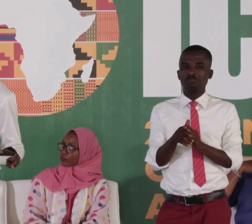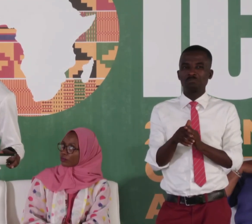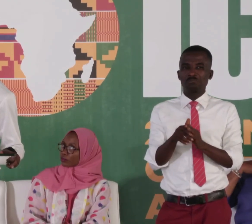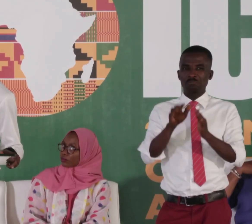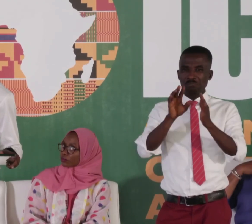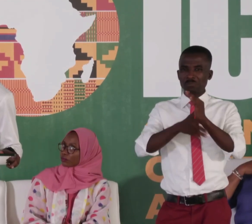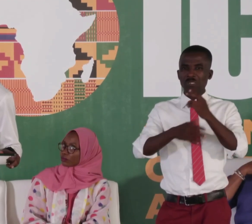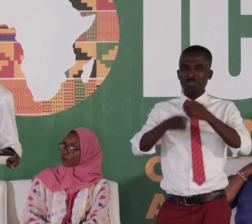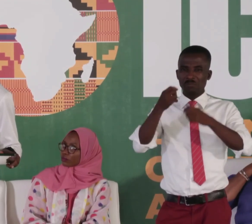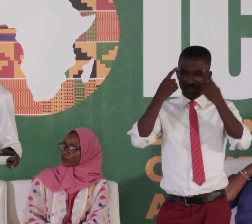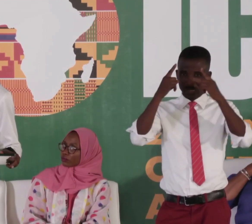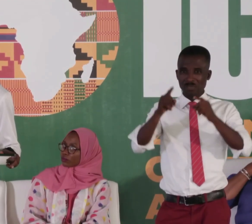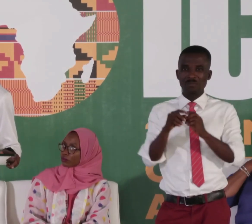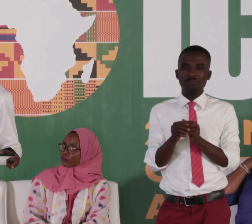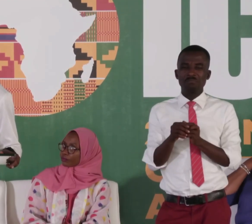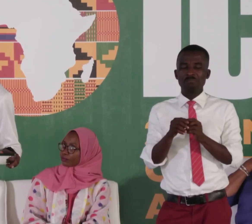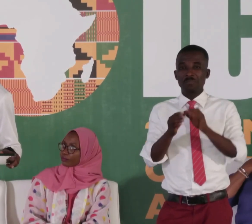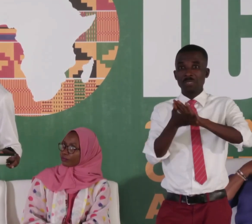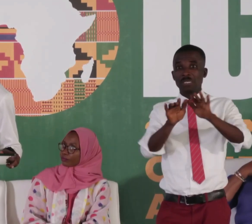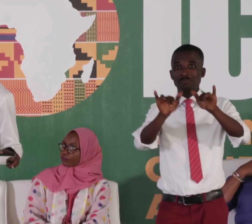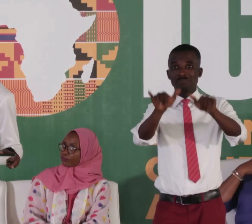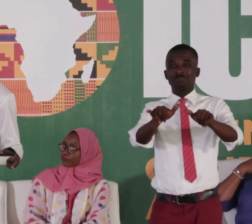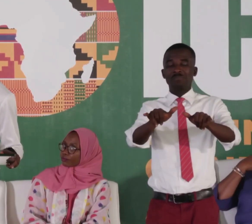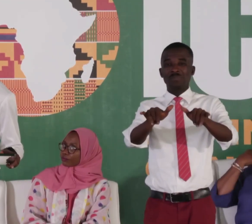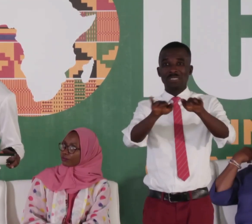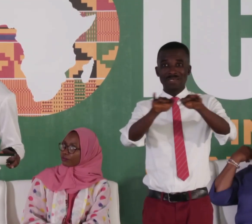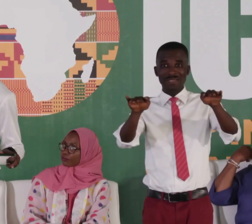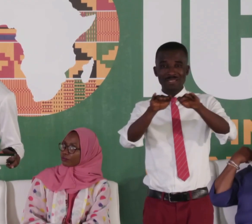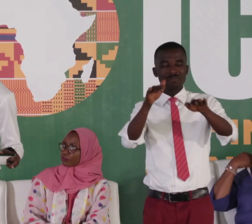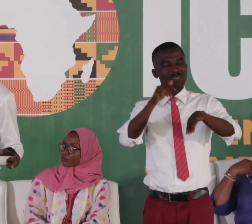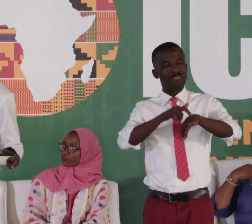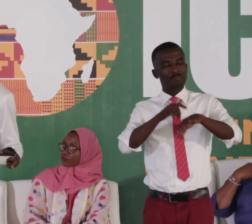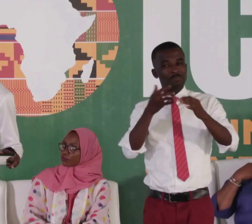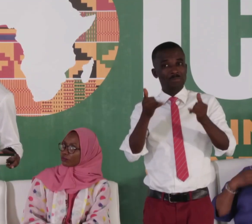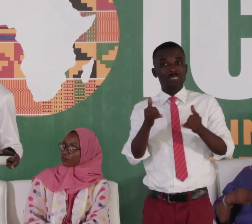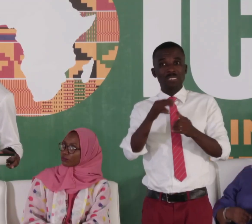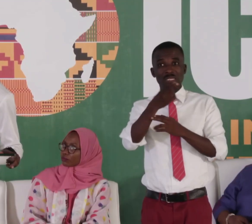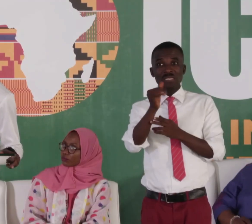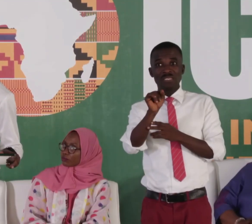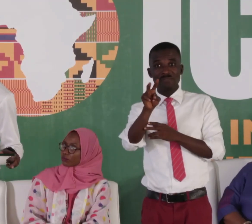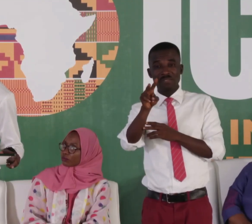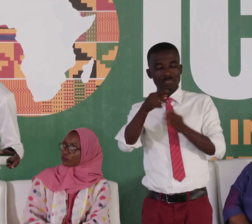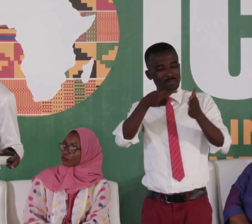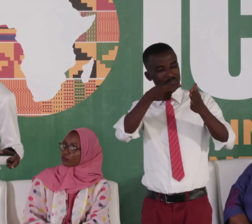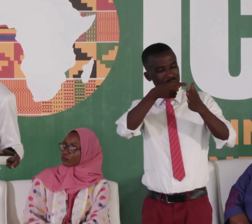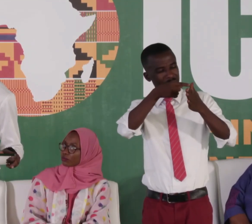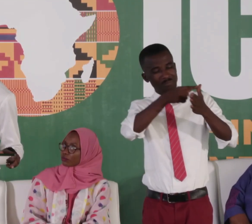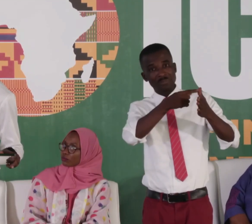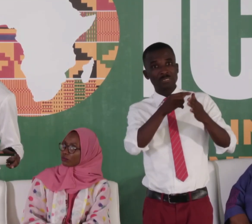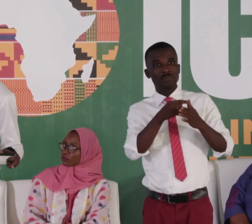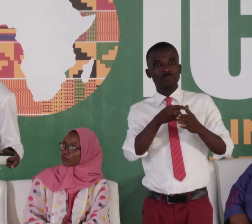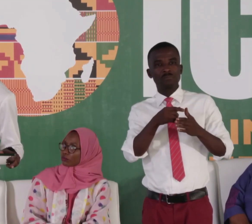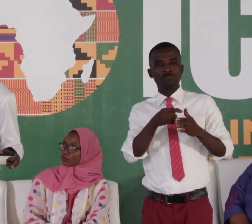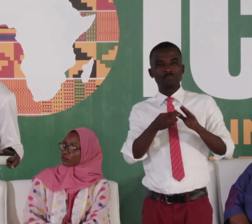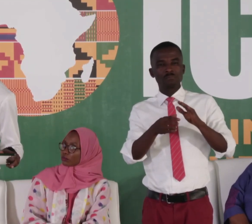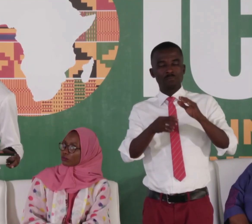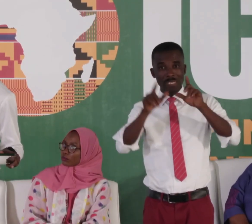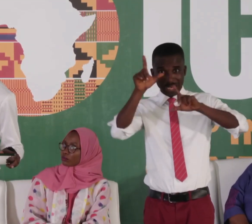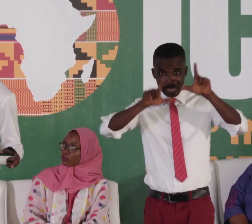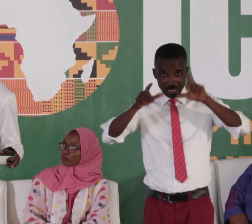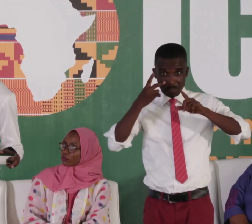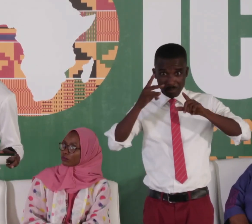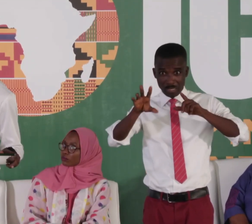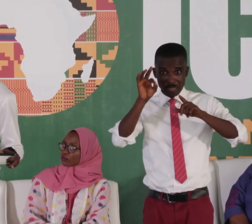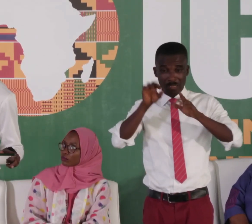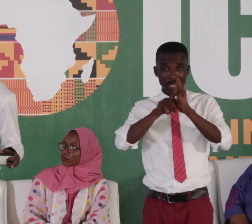then remained stable at that level. Likewise, the HIV testing also was on an increase till conflict